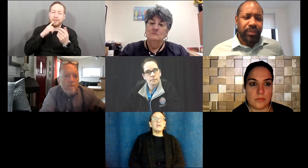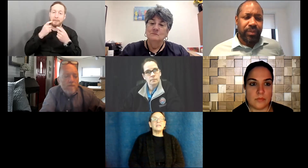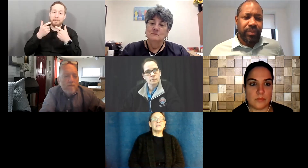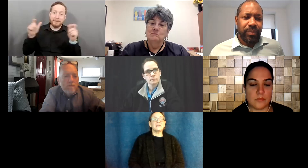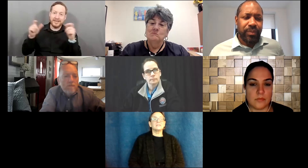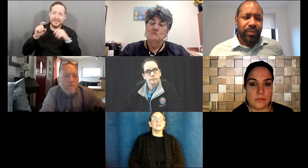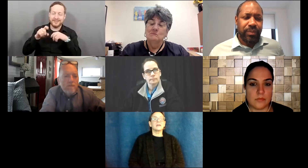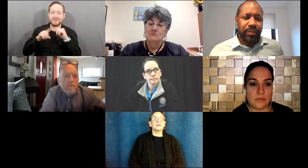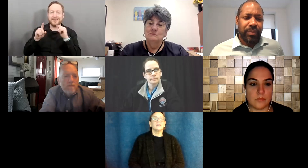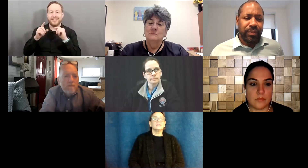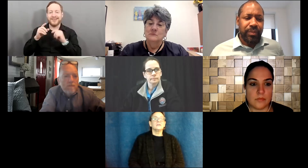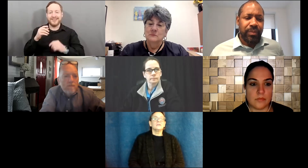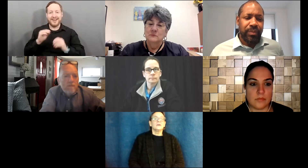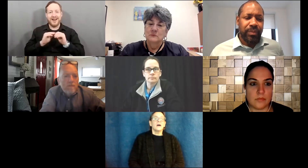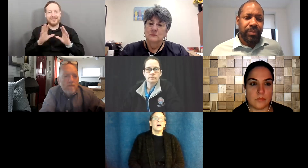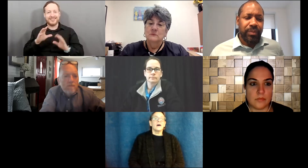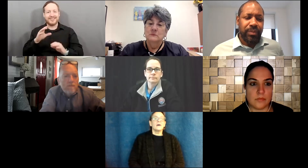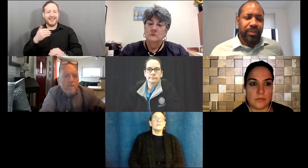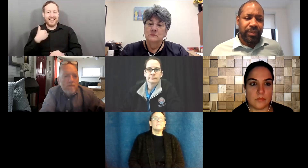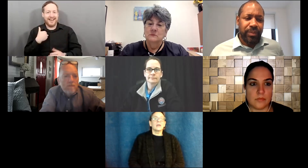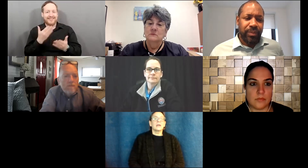the big needs, like